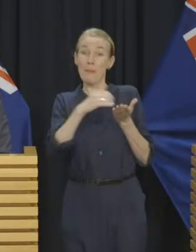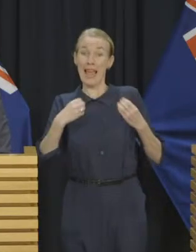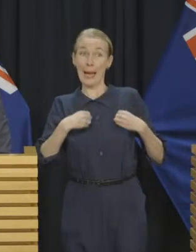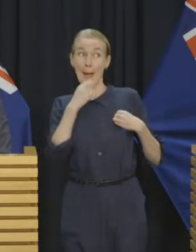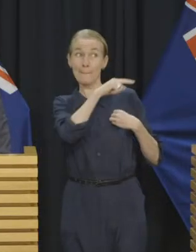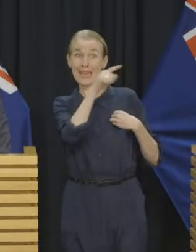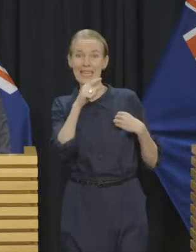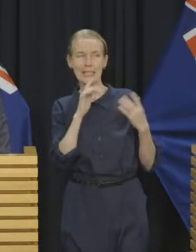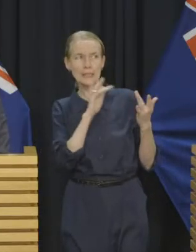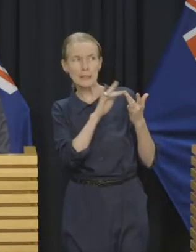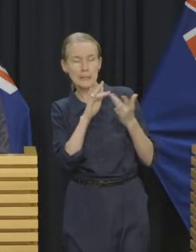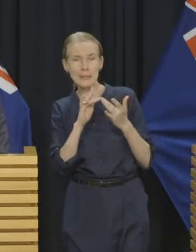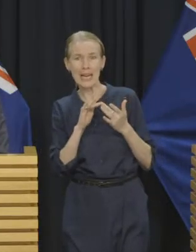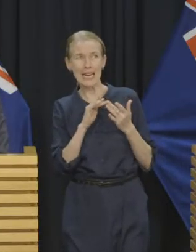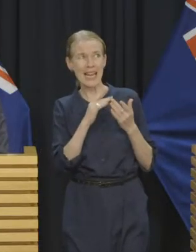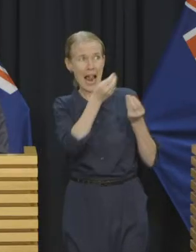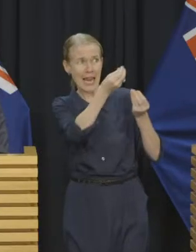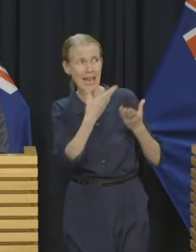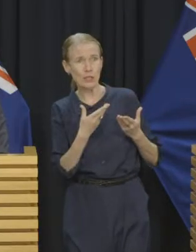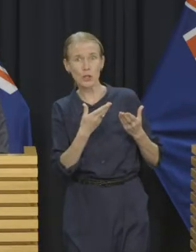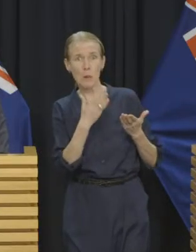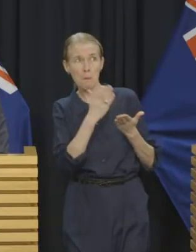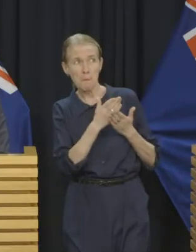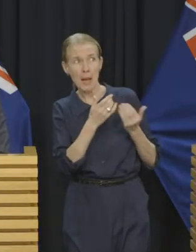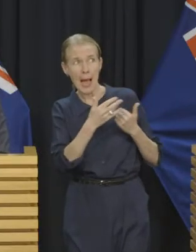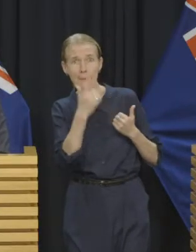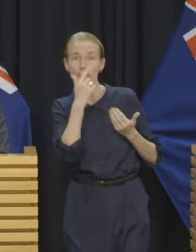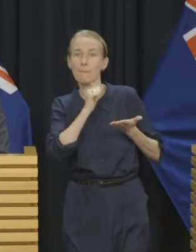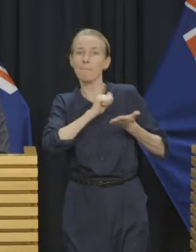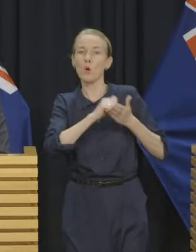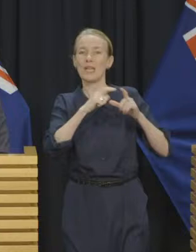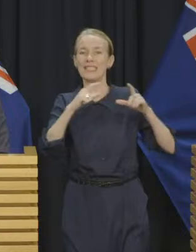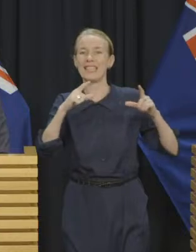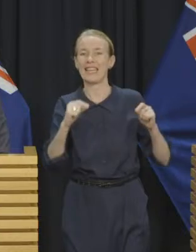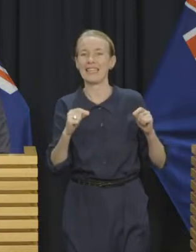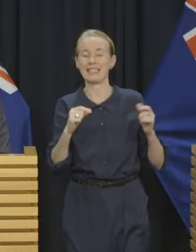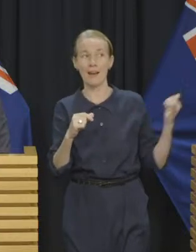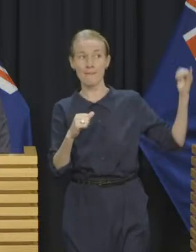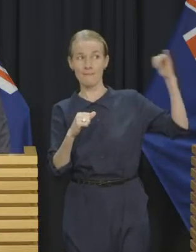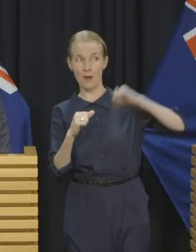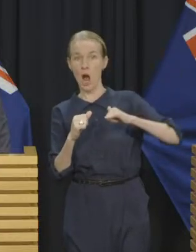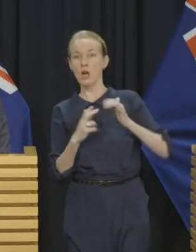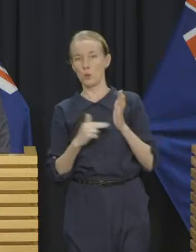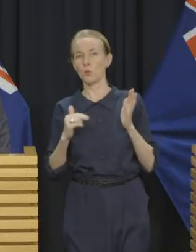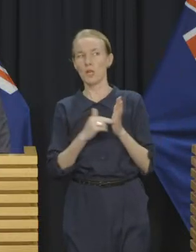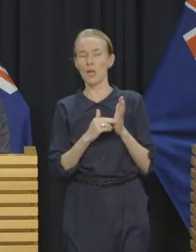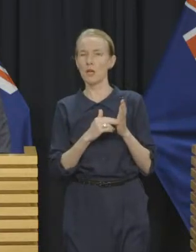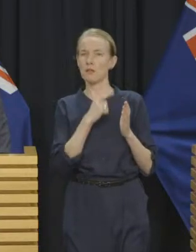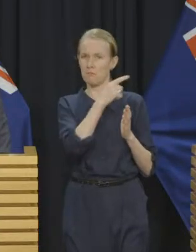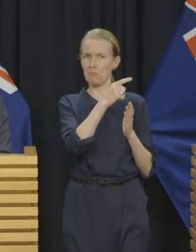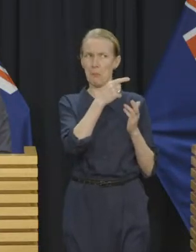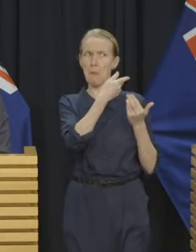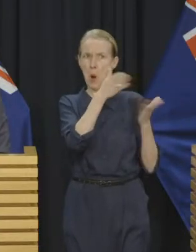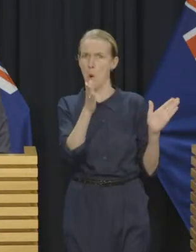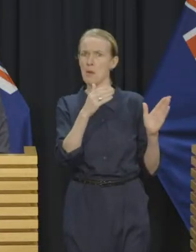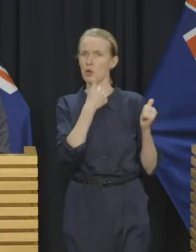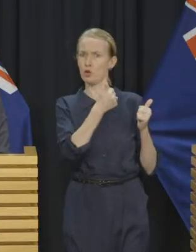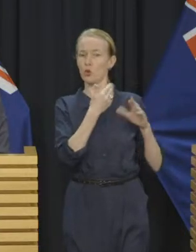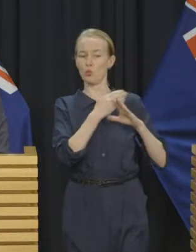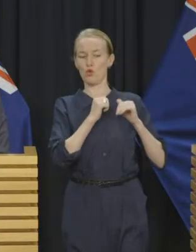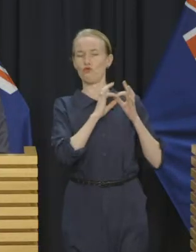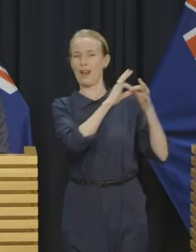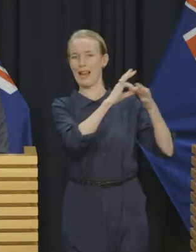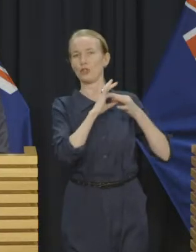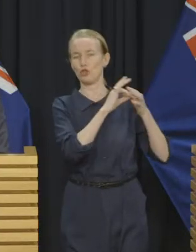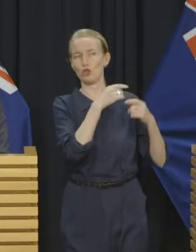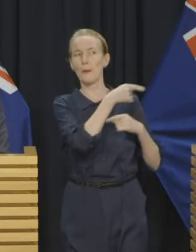potential future demand for managed isolation facilities. The airlines have been very cooperative with us in that regard, and I hope